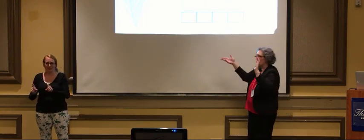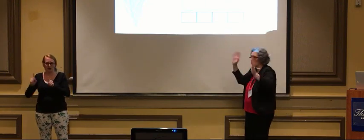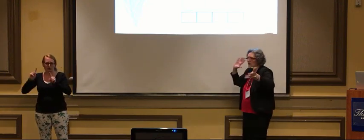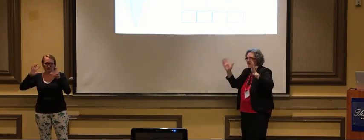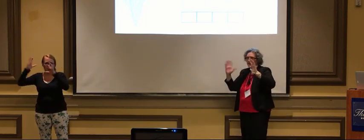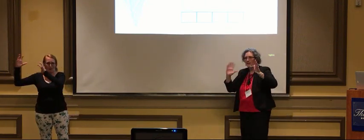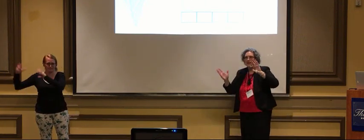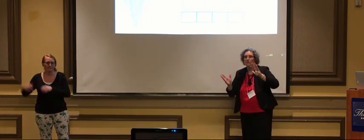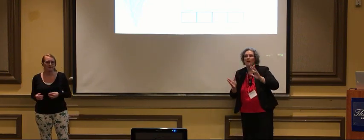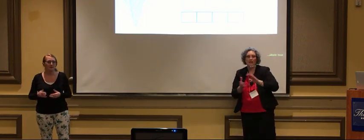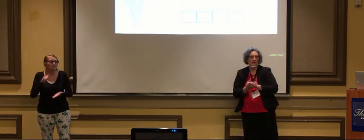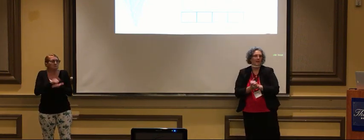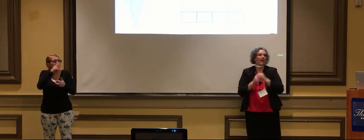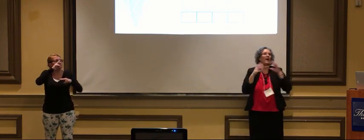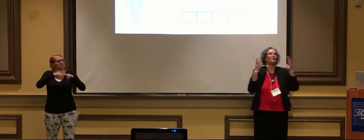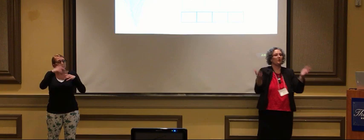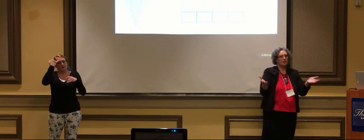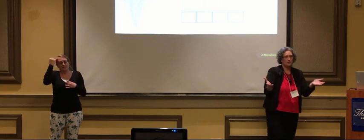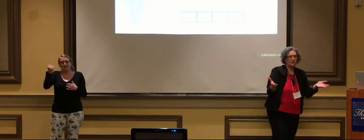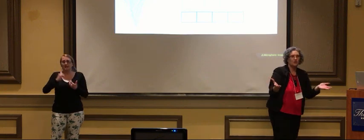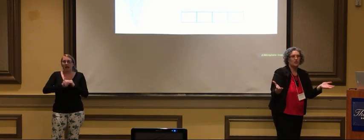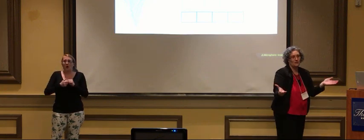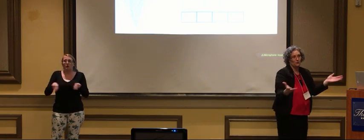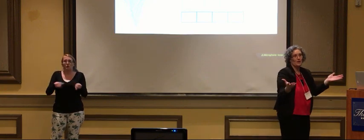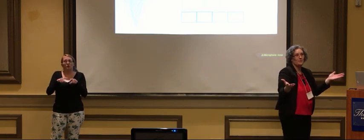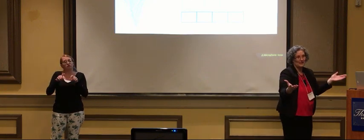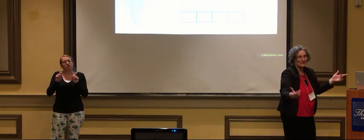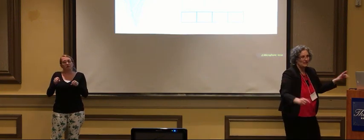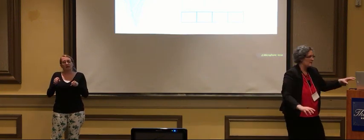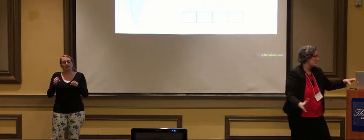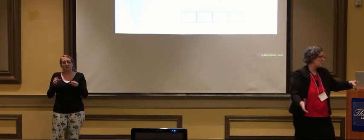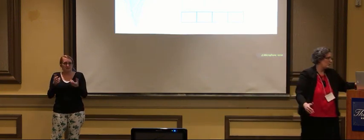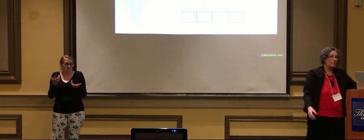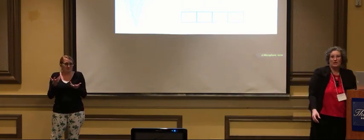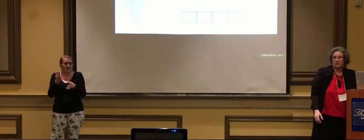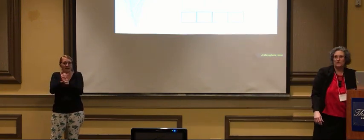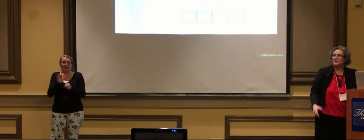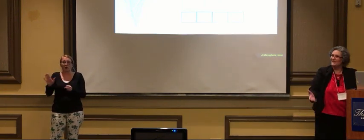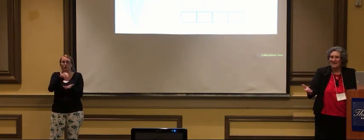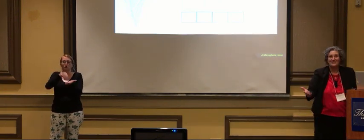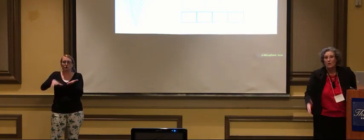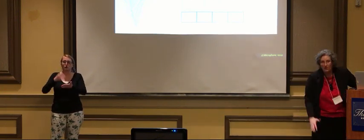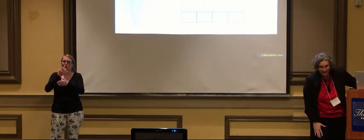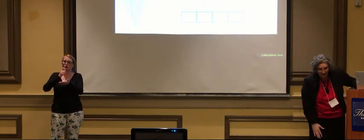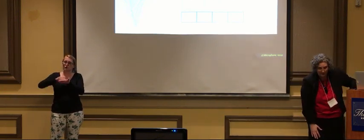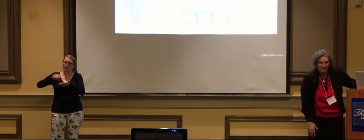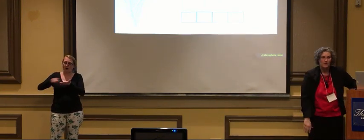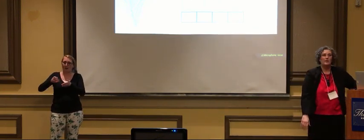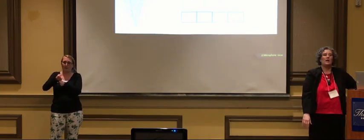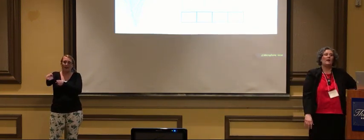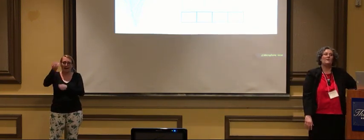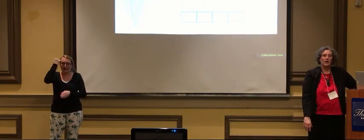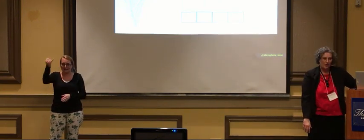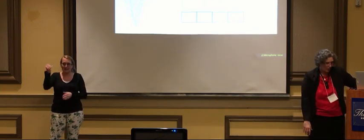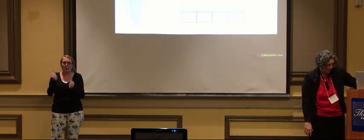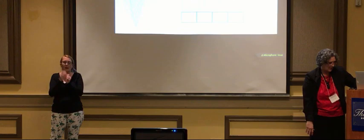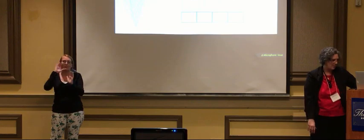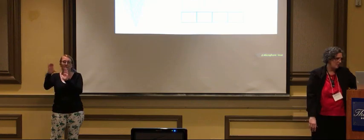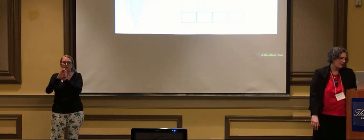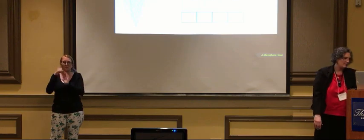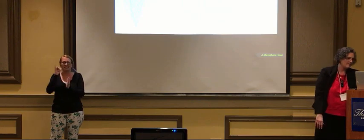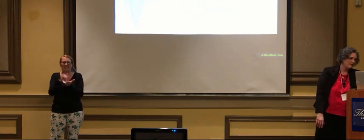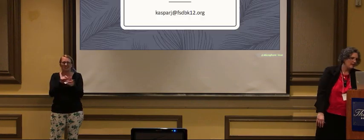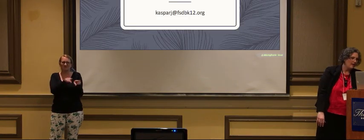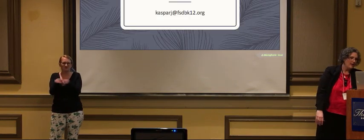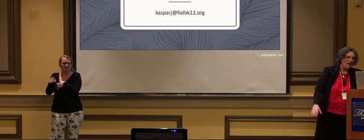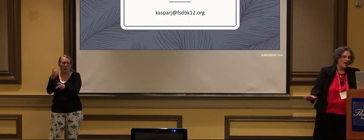was a fun twist in the idea of main idea and how you can get your kids to write main idea with pictures. That is also a very hard